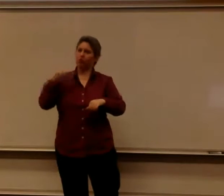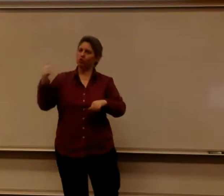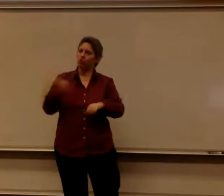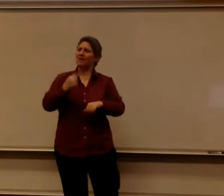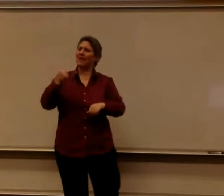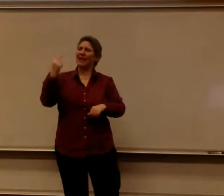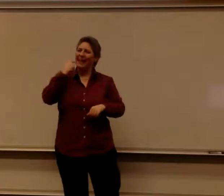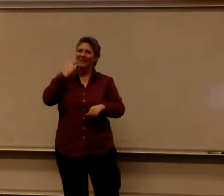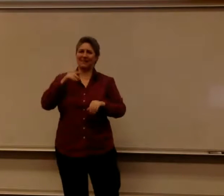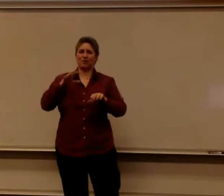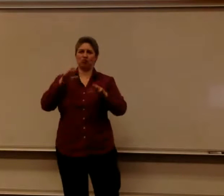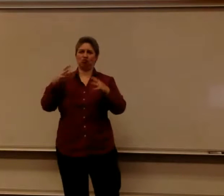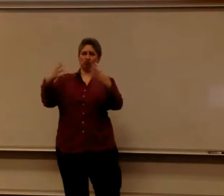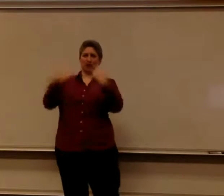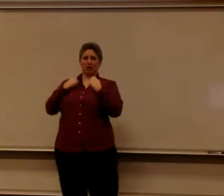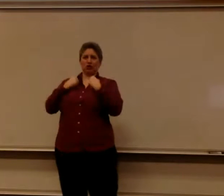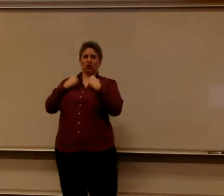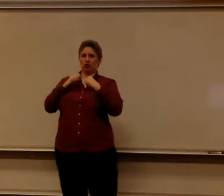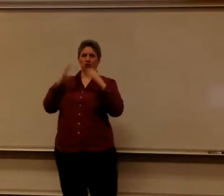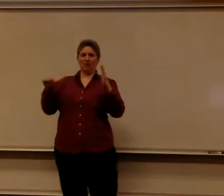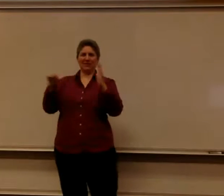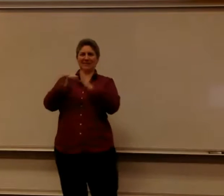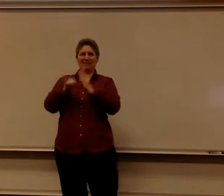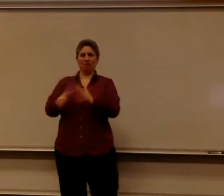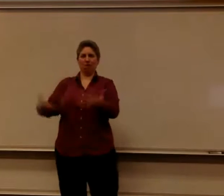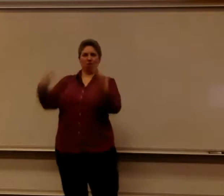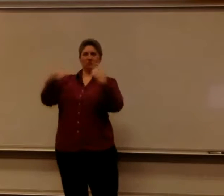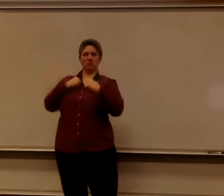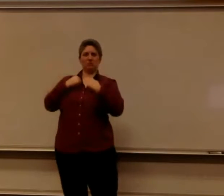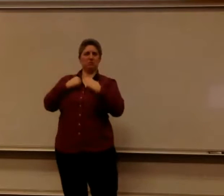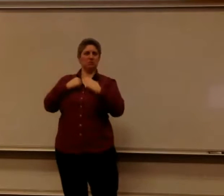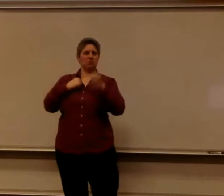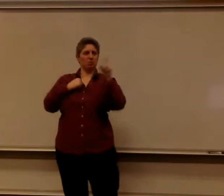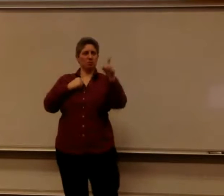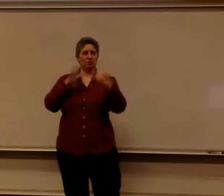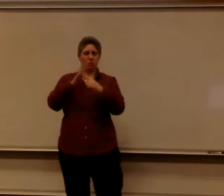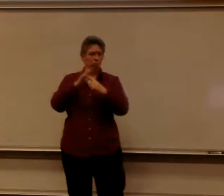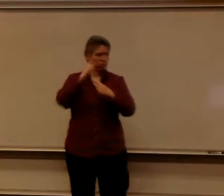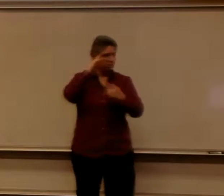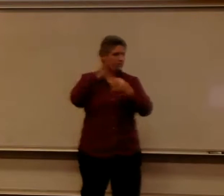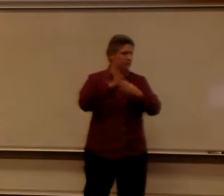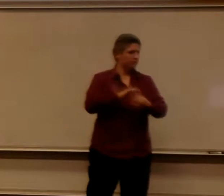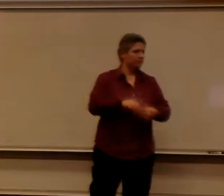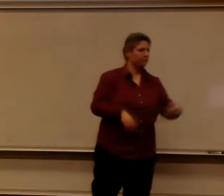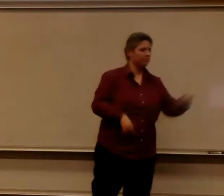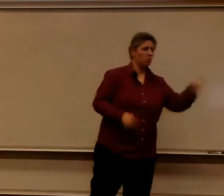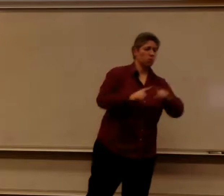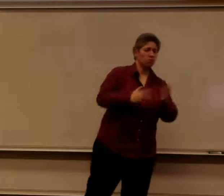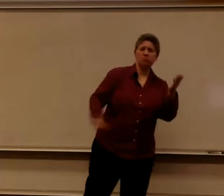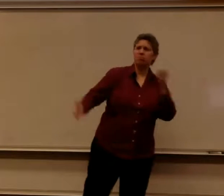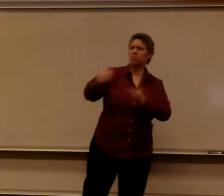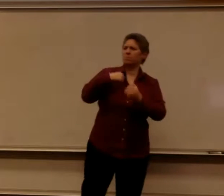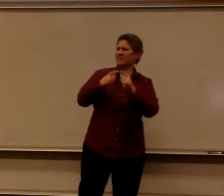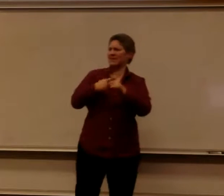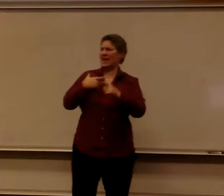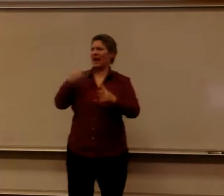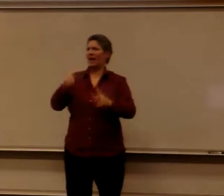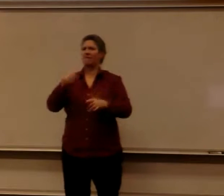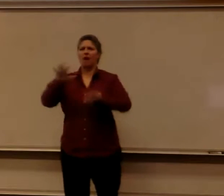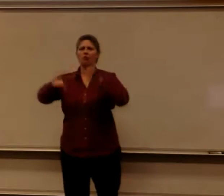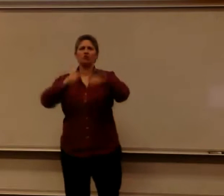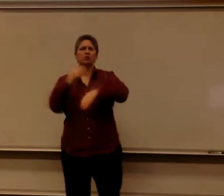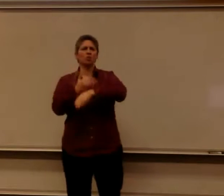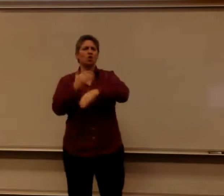of islands, so we want to make sure that it's as easy as possible. We want deaf ESL users to be easy to reach and for the government to be easy